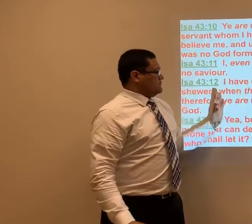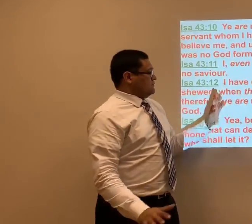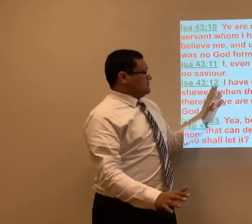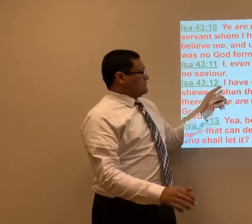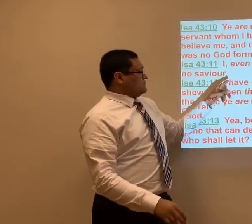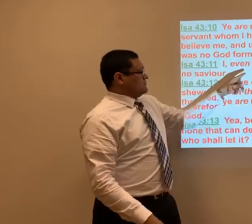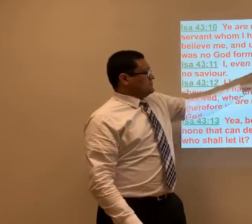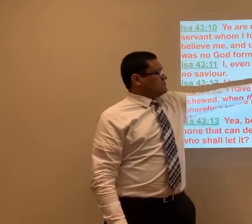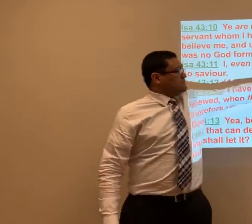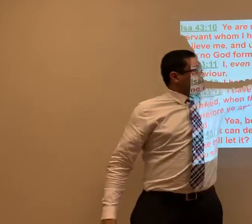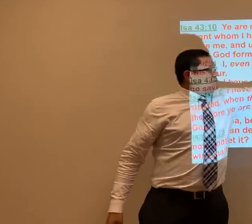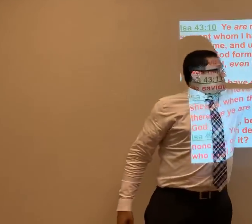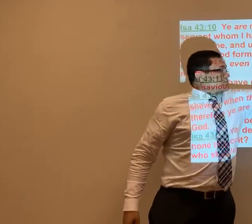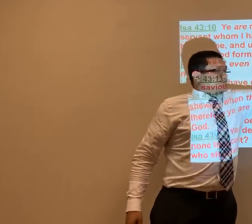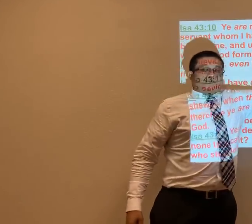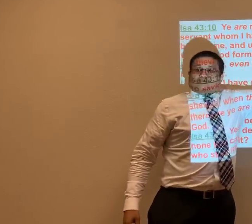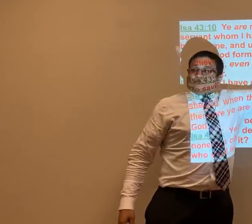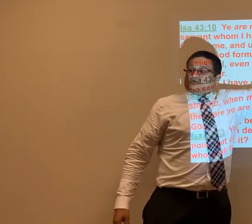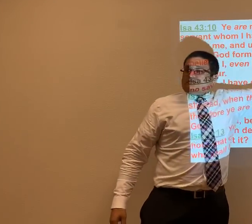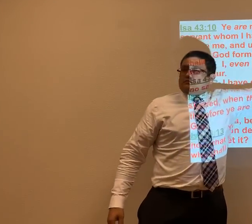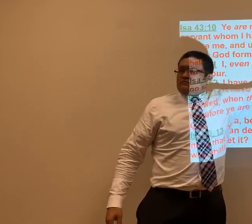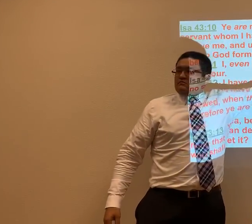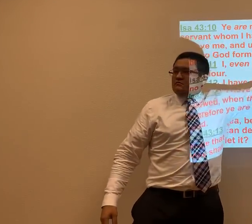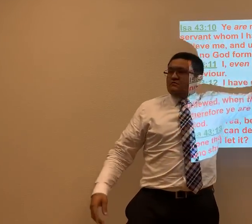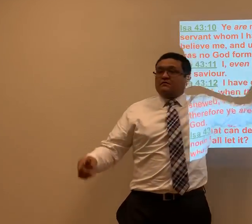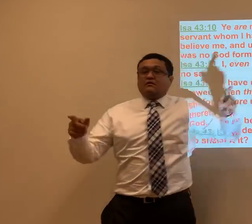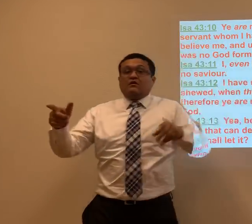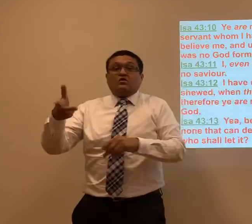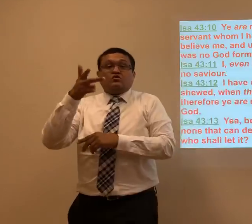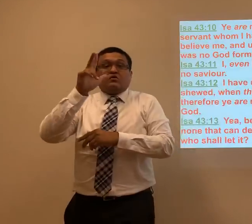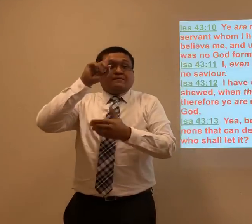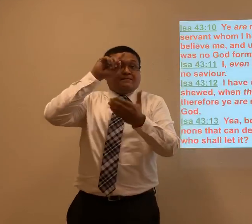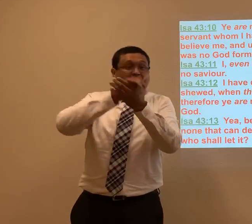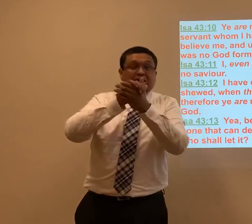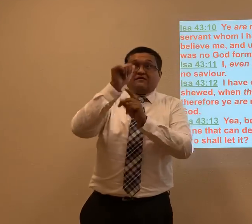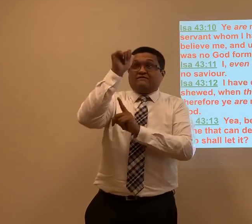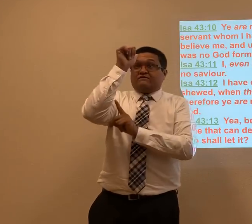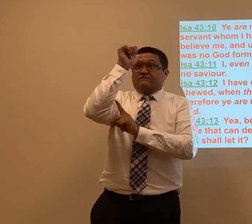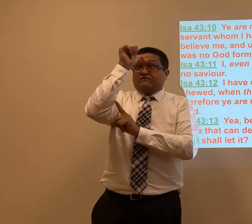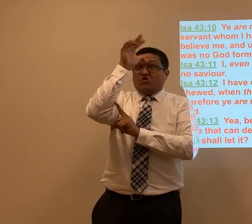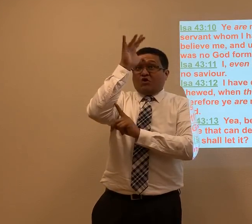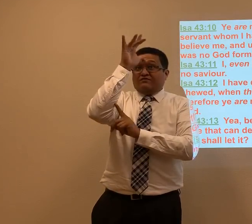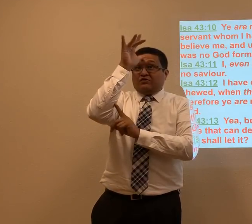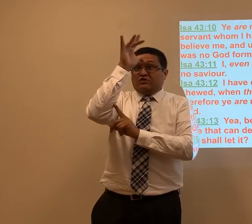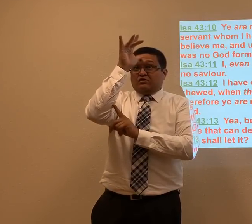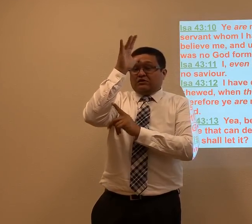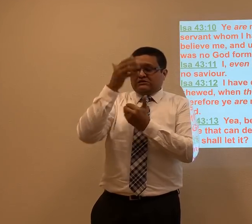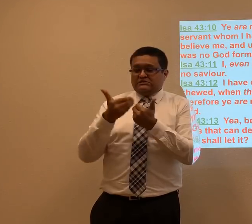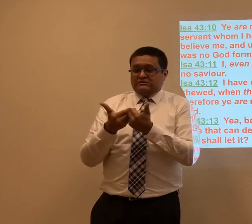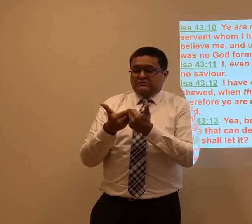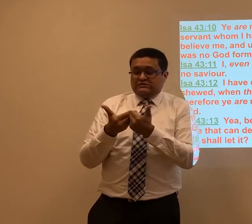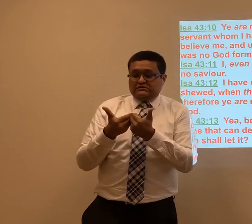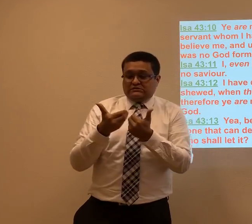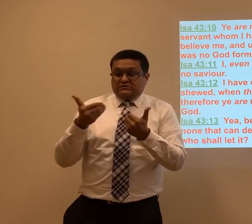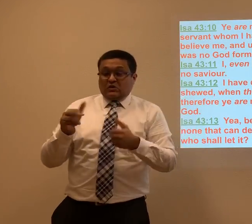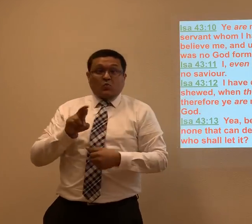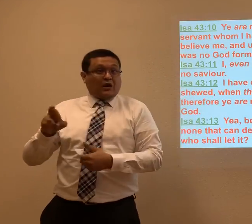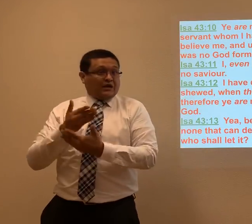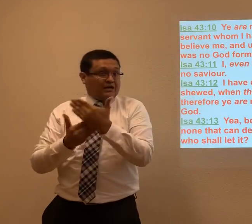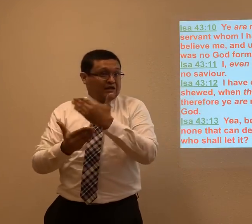no fleshly father. But if you look here, it says, beside me, there is no Savior. If you believe in the Father,